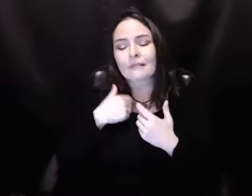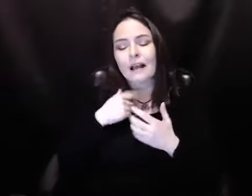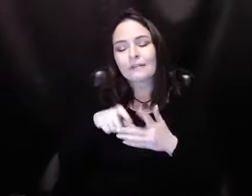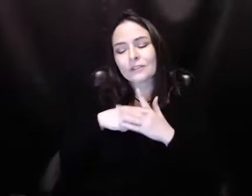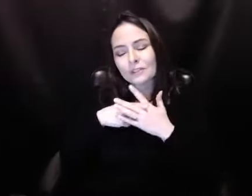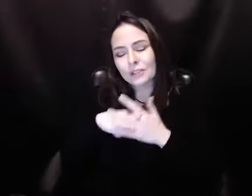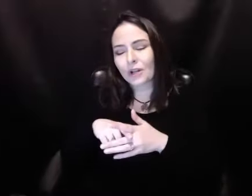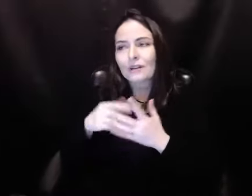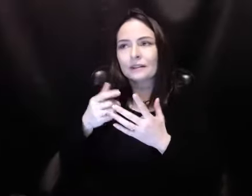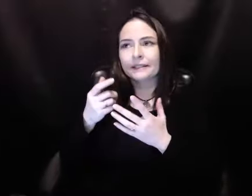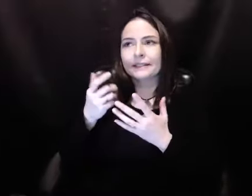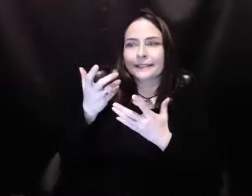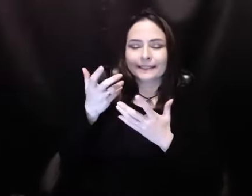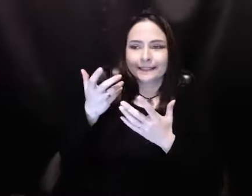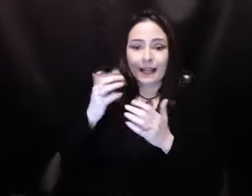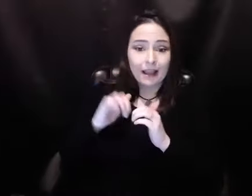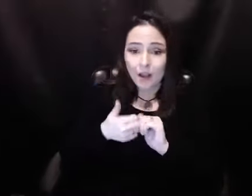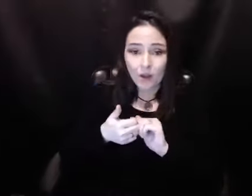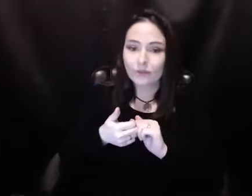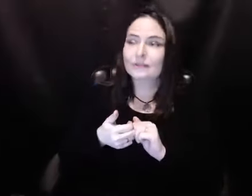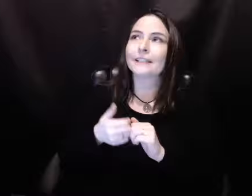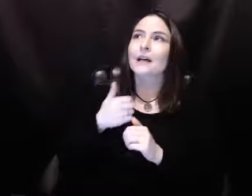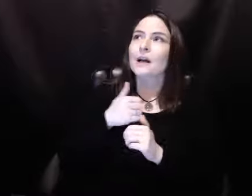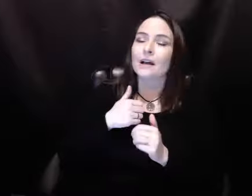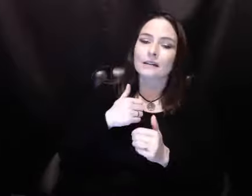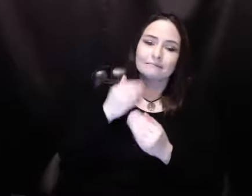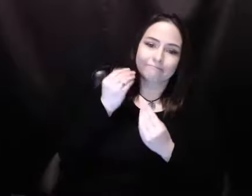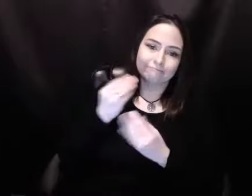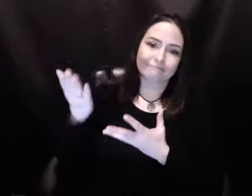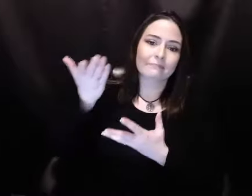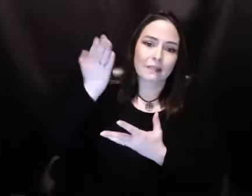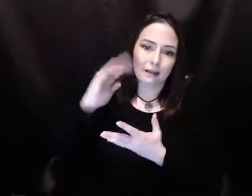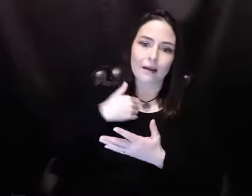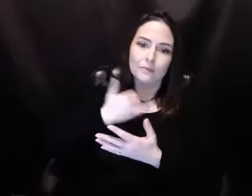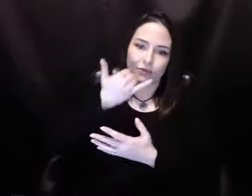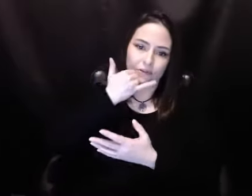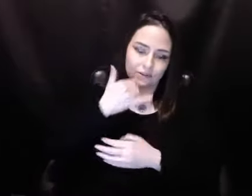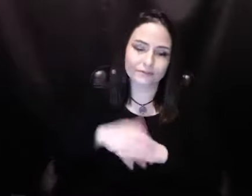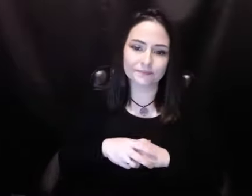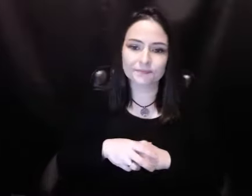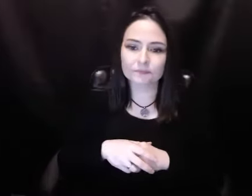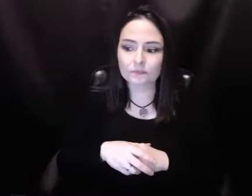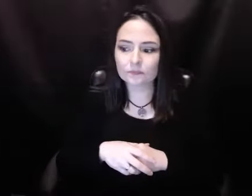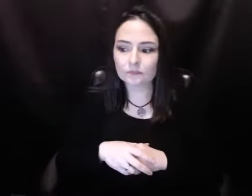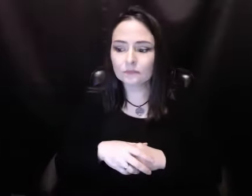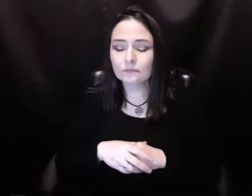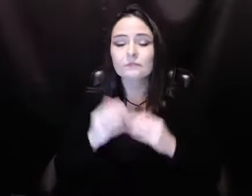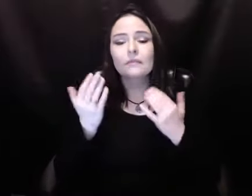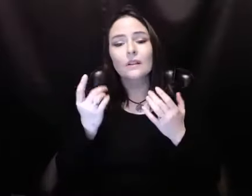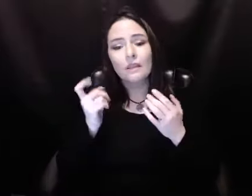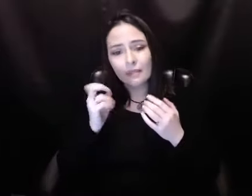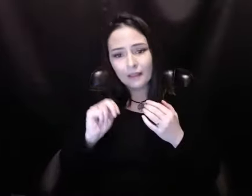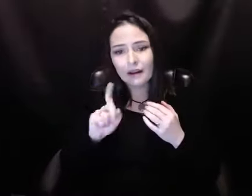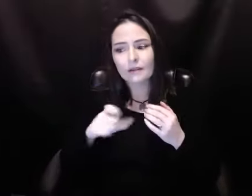completely honest with the God of my understanding, myself, and another human being. I know now how wrong